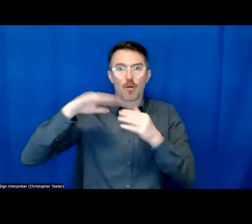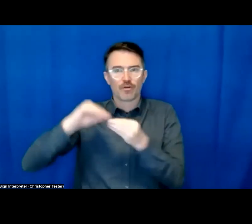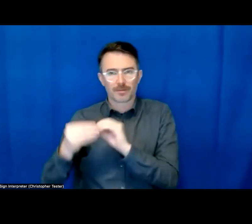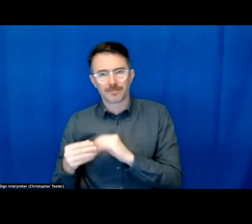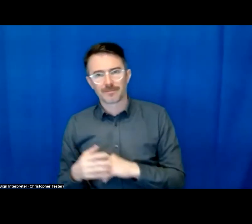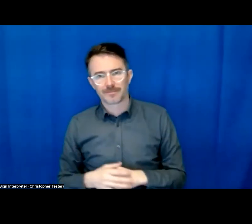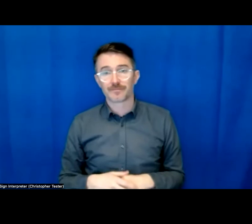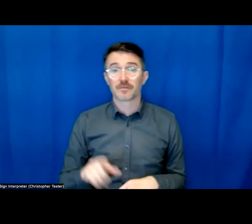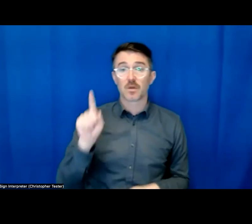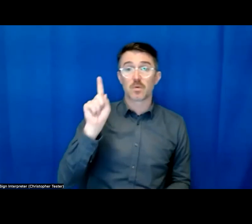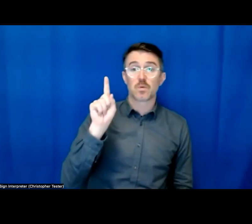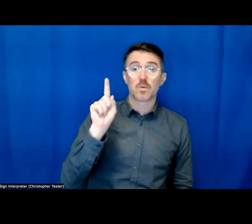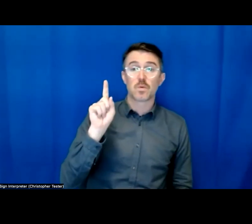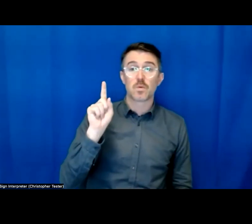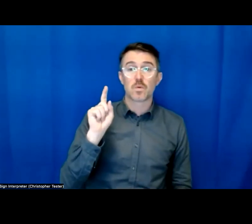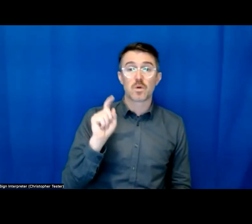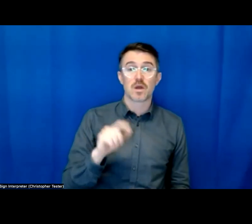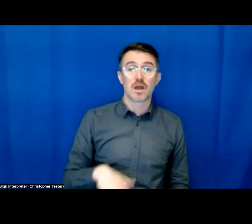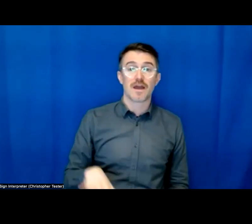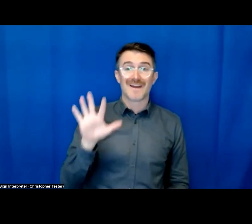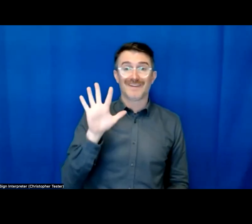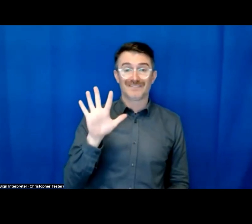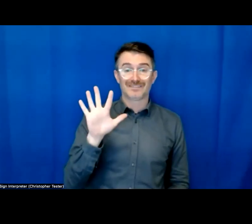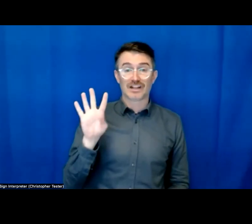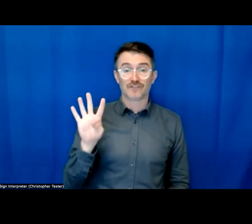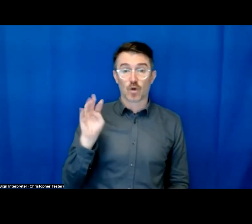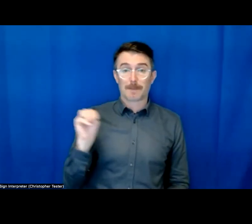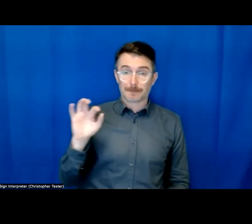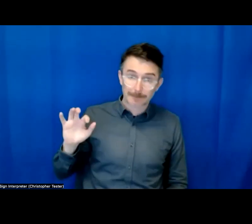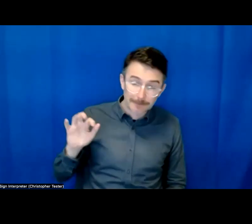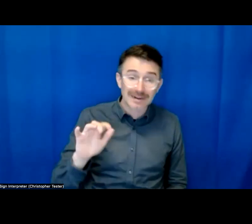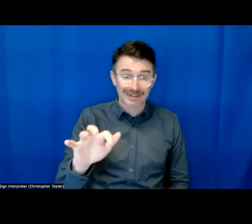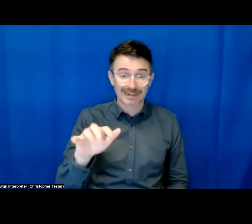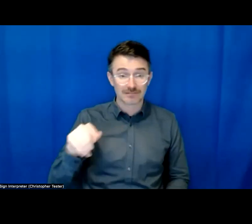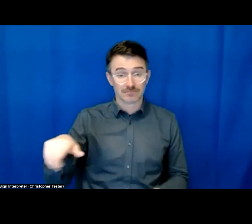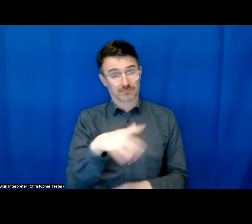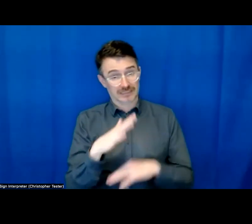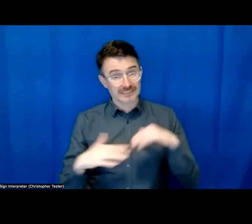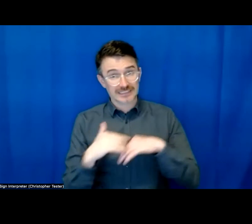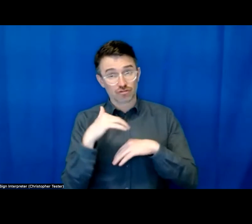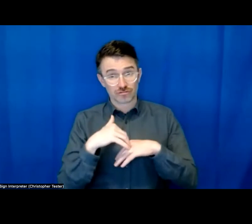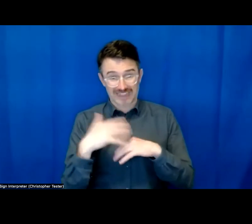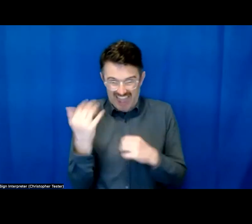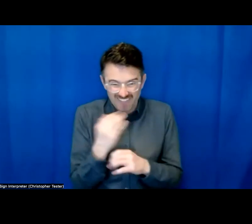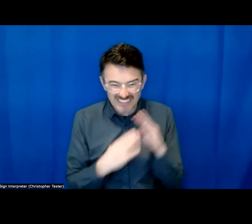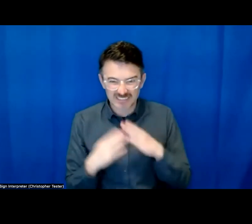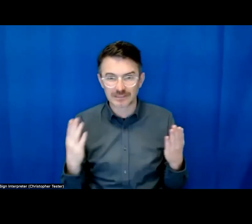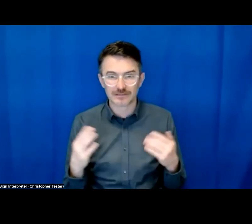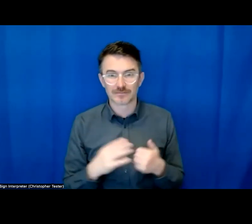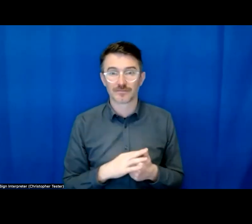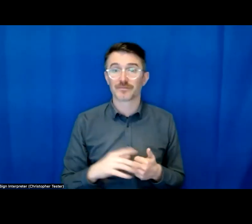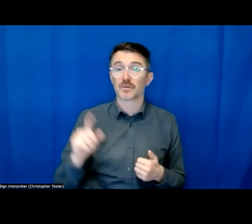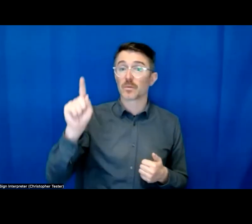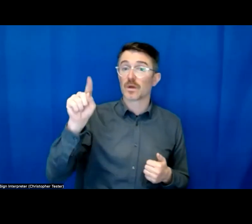in my country, we are losing our identity, our biodiversity, the cosmovision of collective life